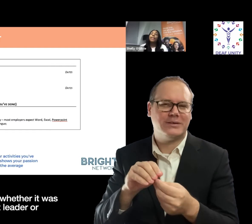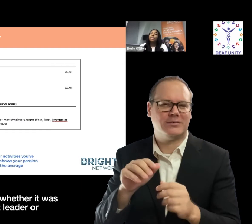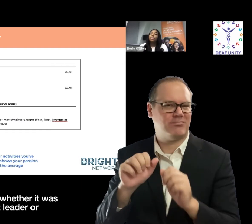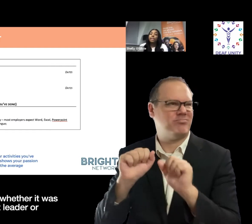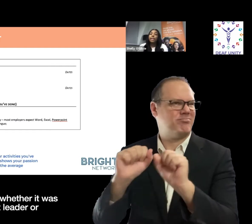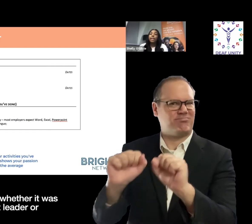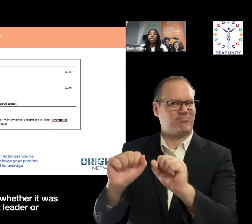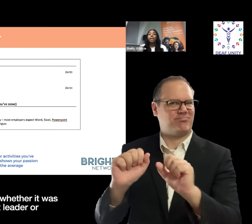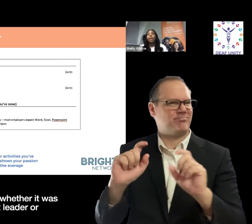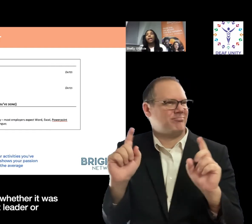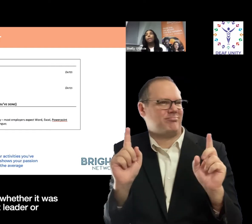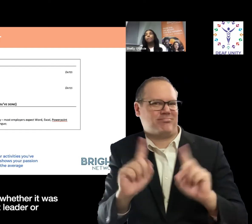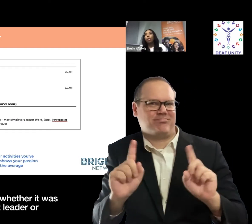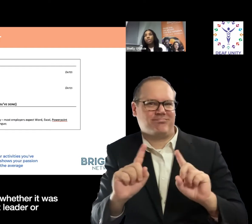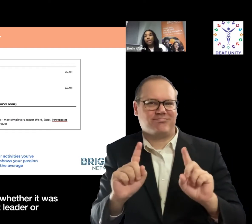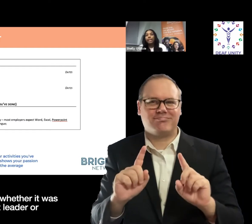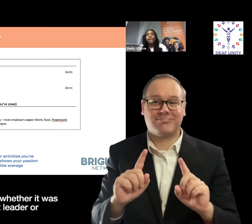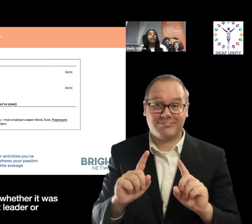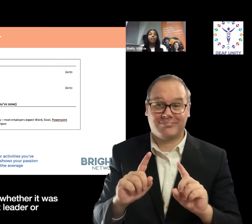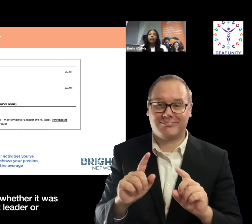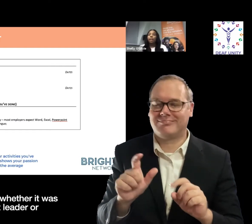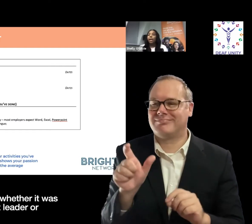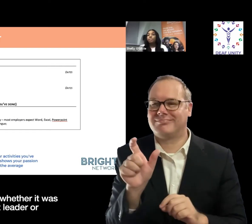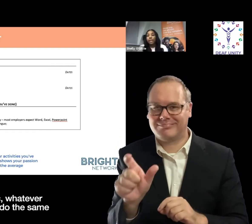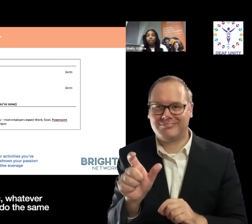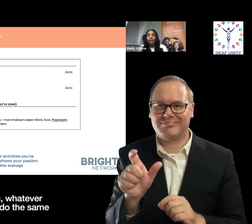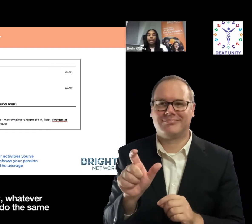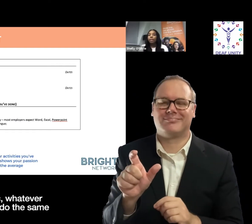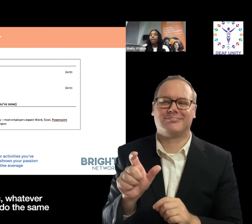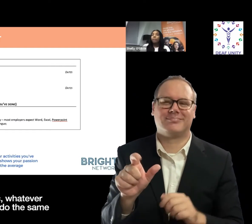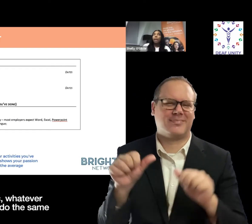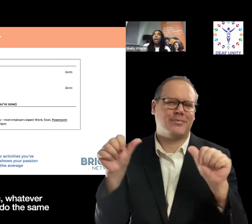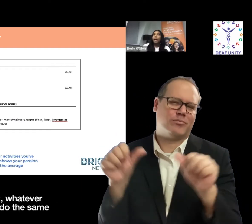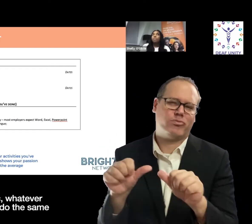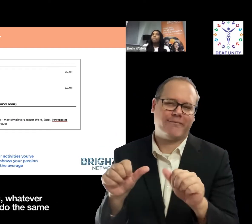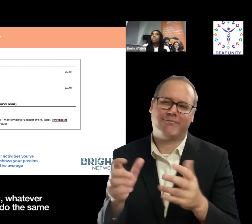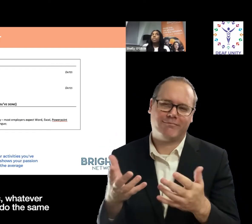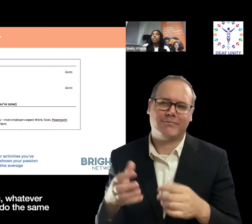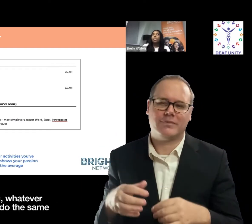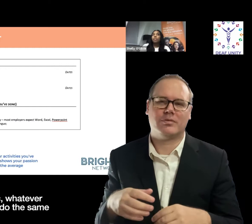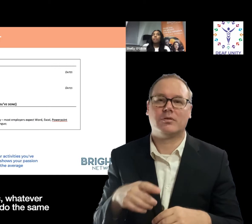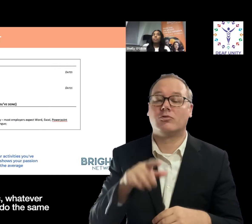volunteer, lead volunteer, project leader, team leader,